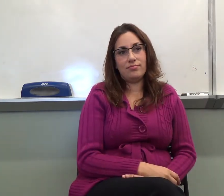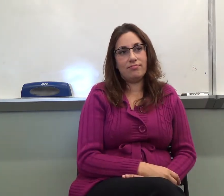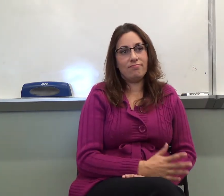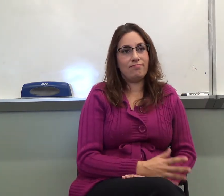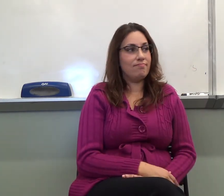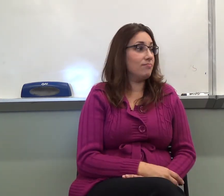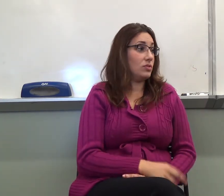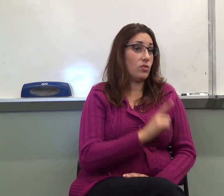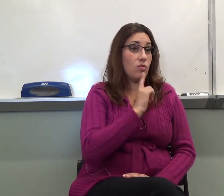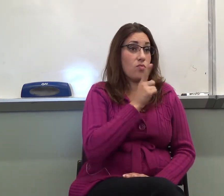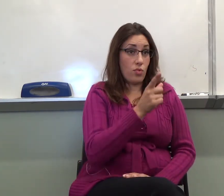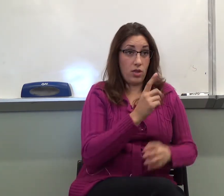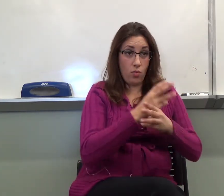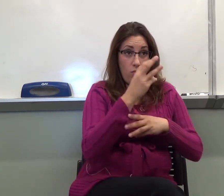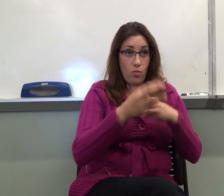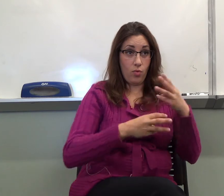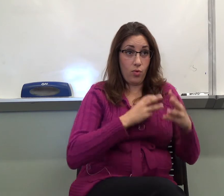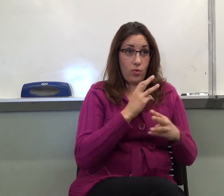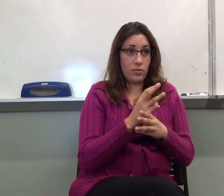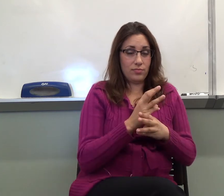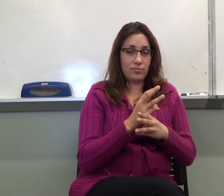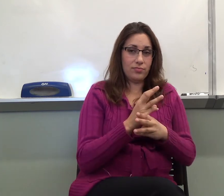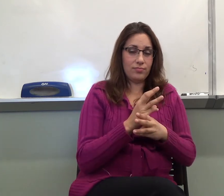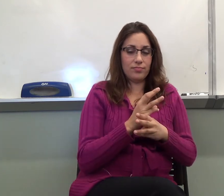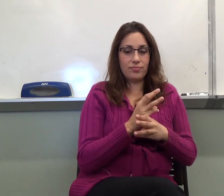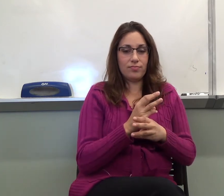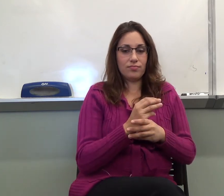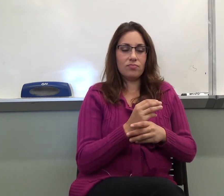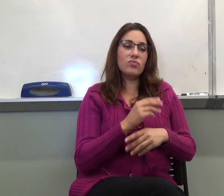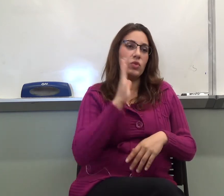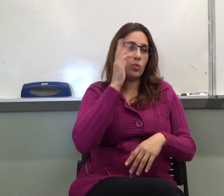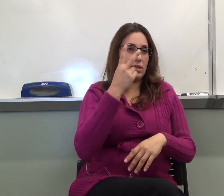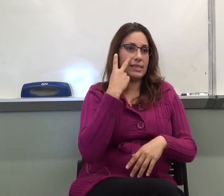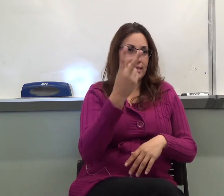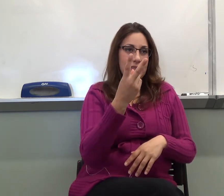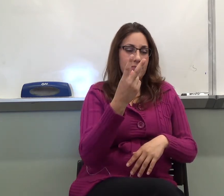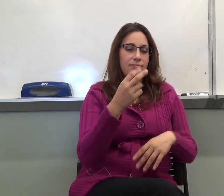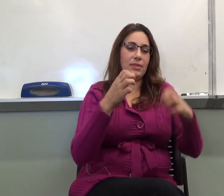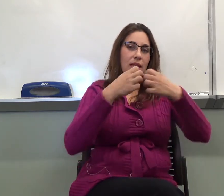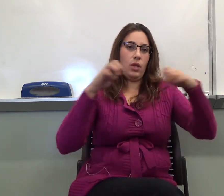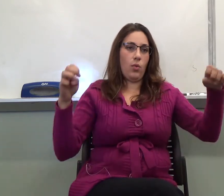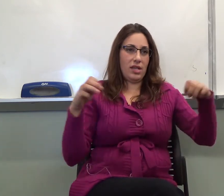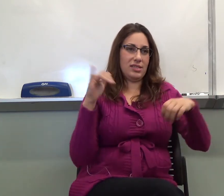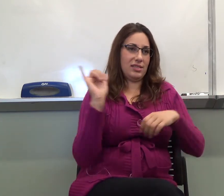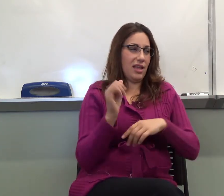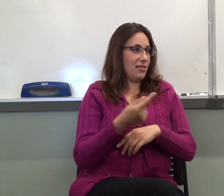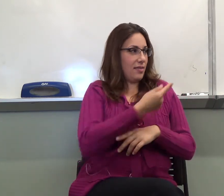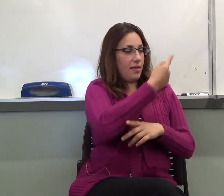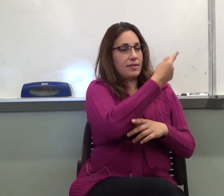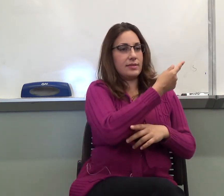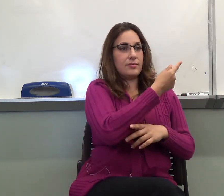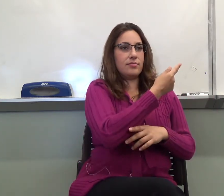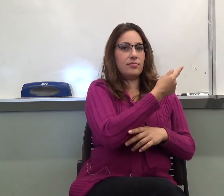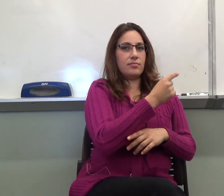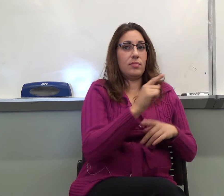So the real world gives you these conditional equations. Now, what are they? It's important to understand this. Tomorrow we're going to be going